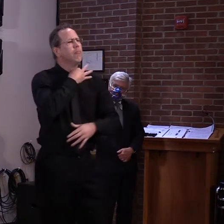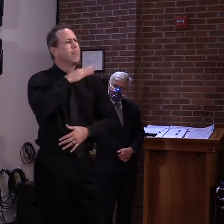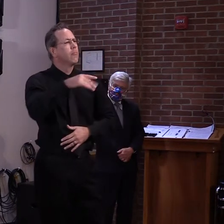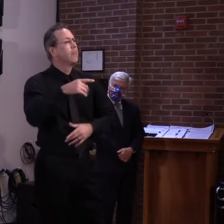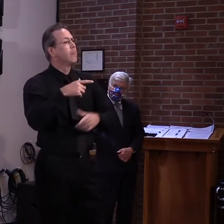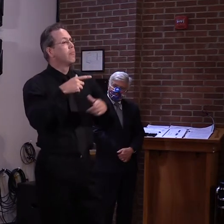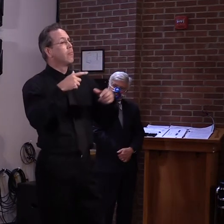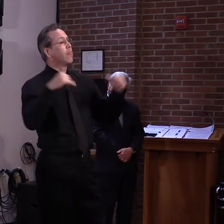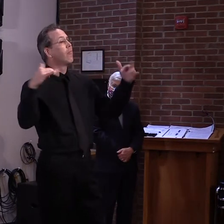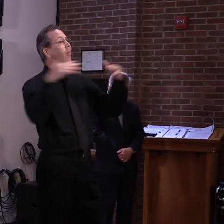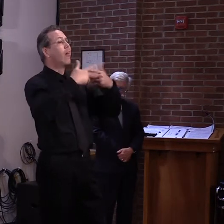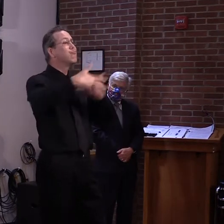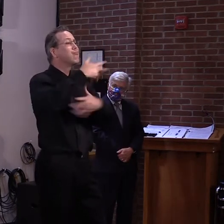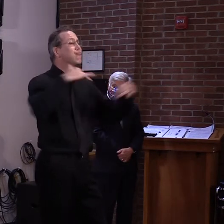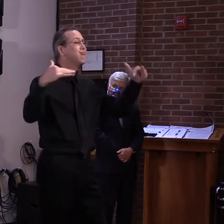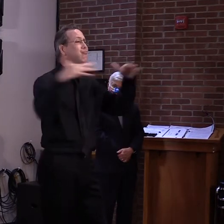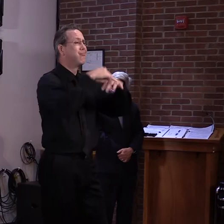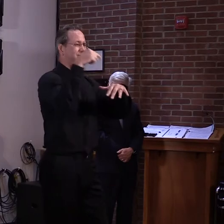I may have to